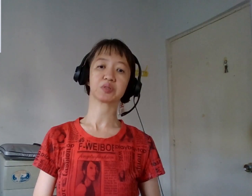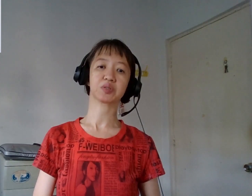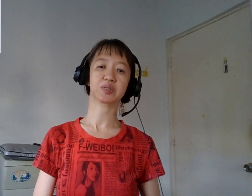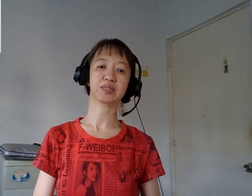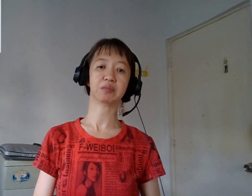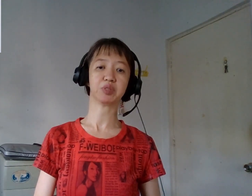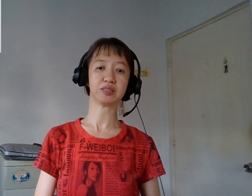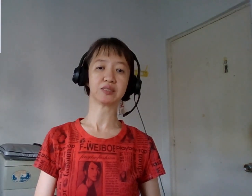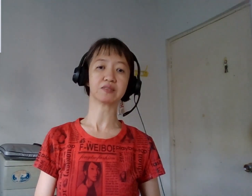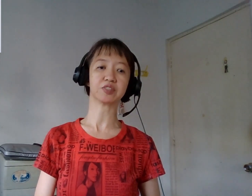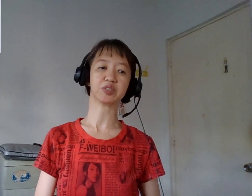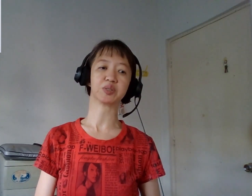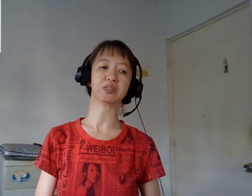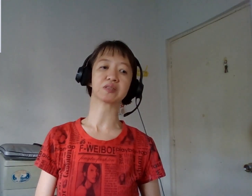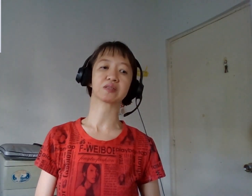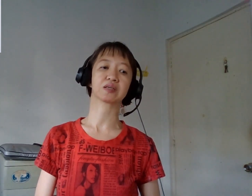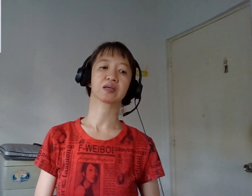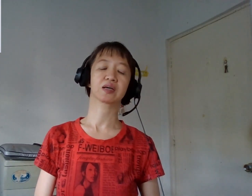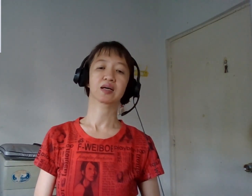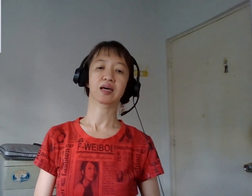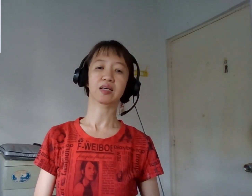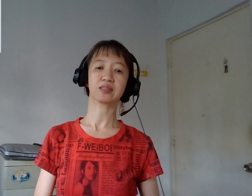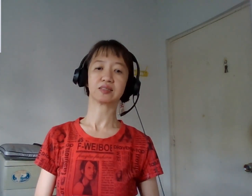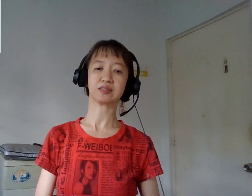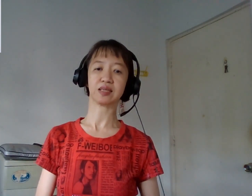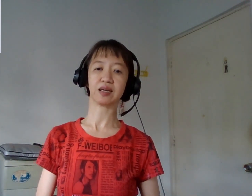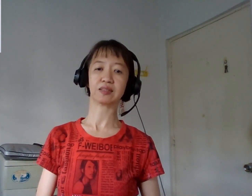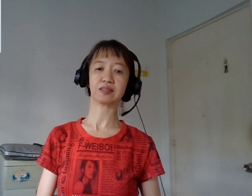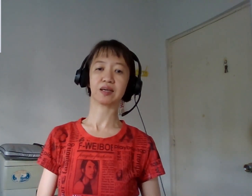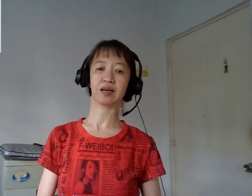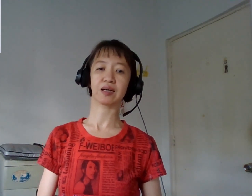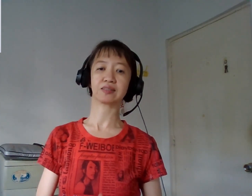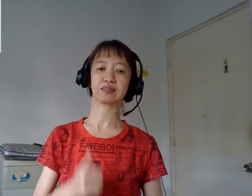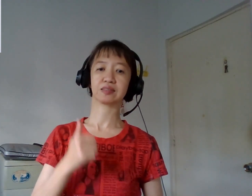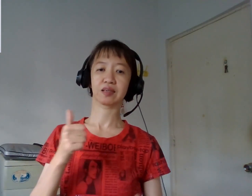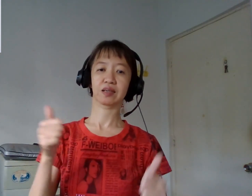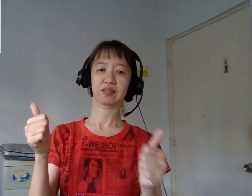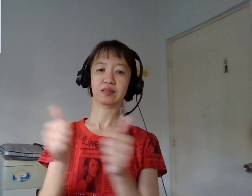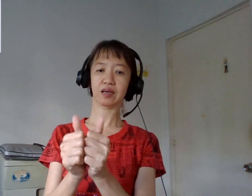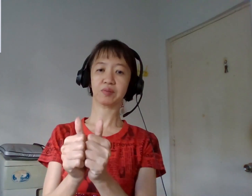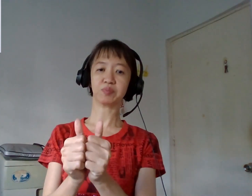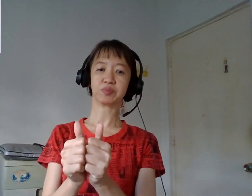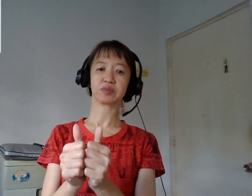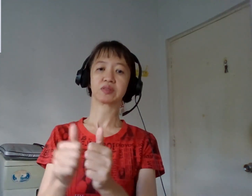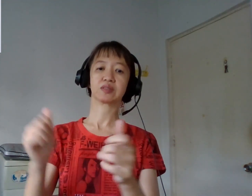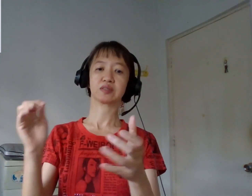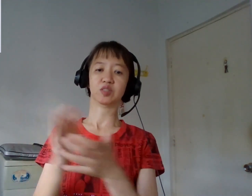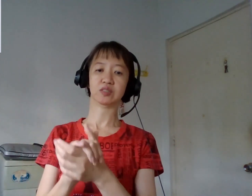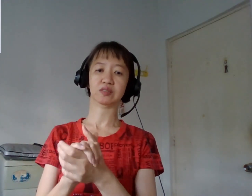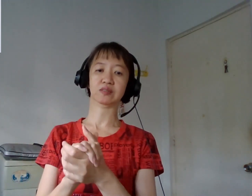or namchin for short. It's signed as namchin.